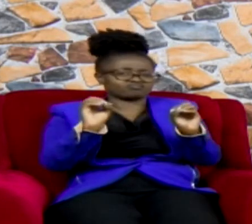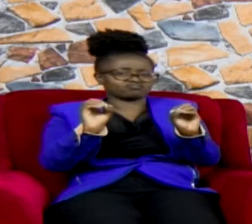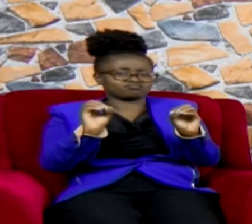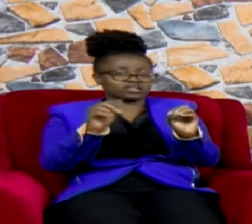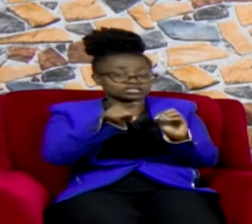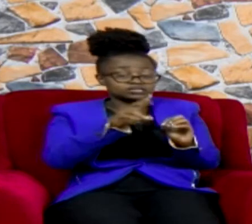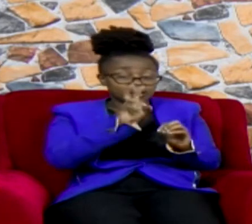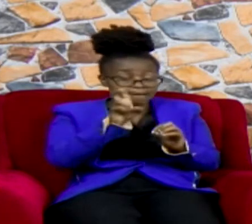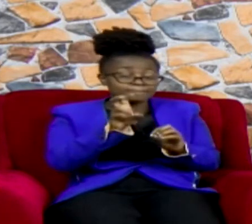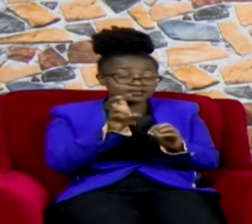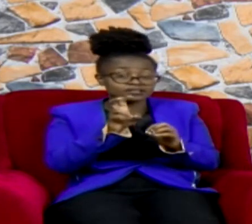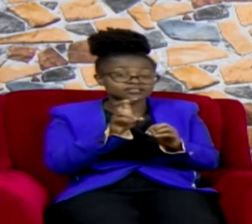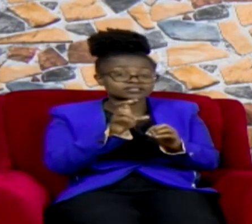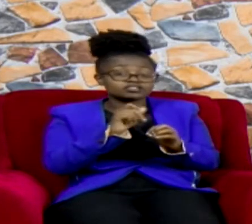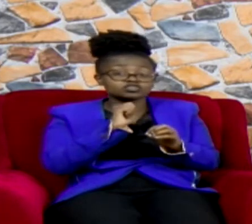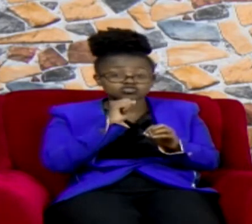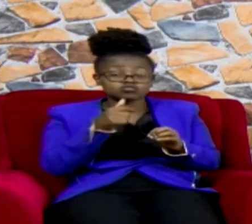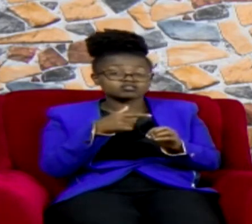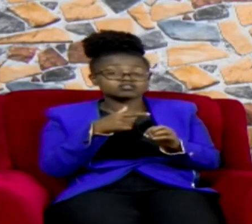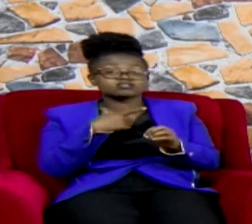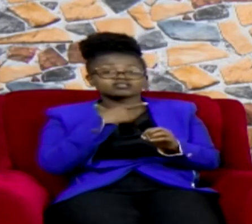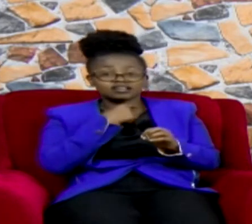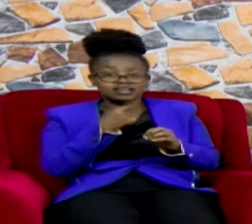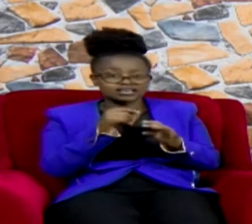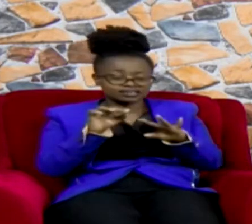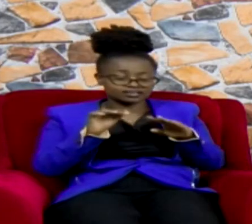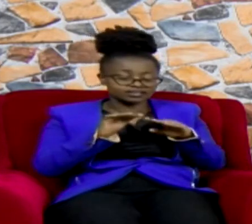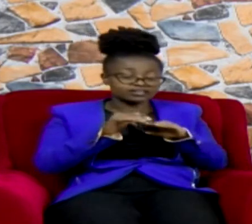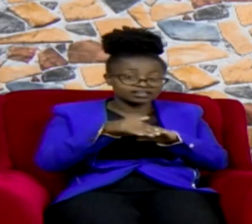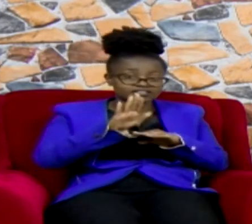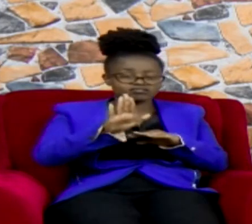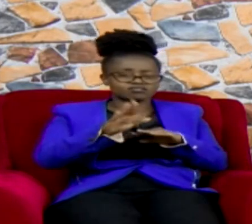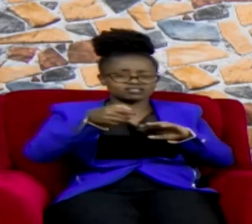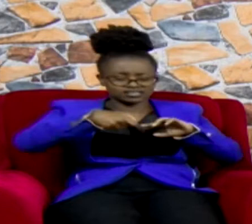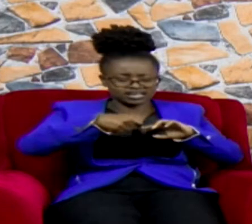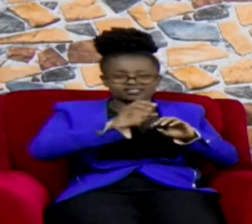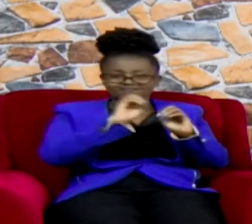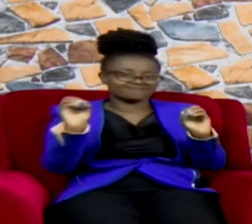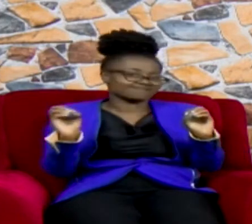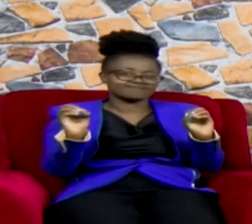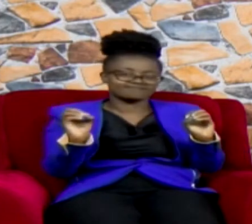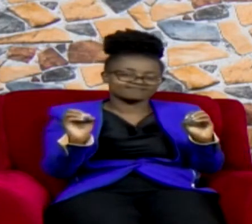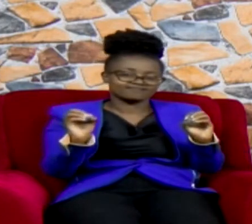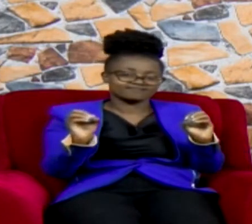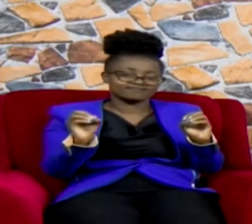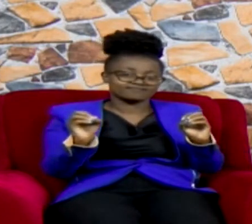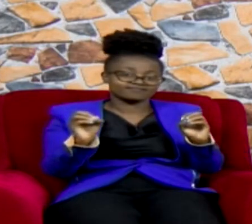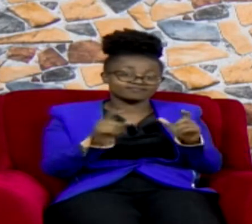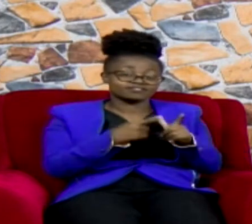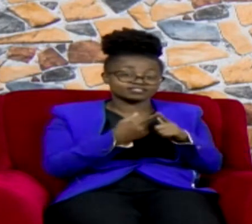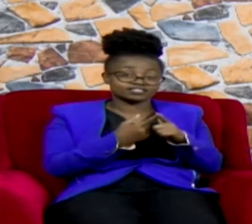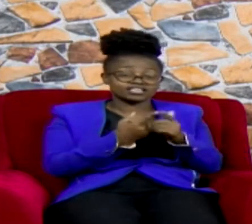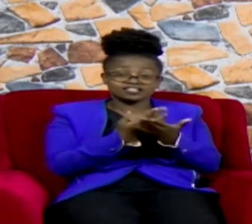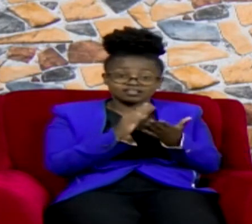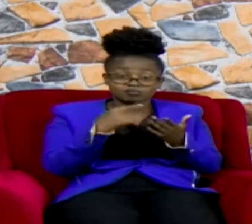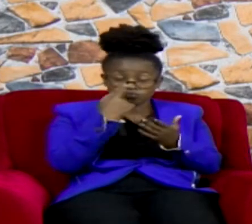this can be seen. They also don't like their nails to be cut. It's very sensitive. They become very sensitive. Then there are